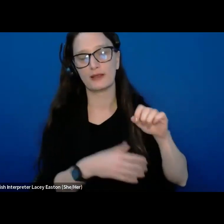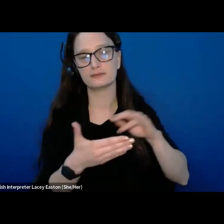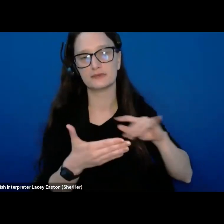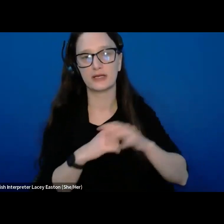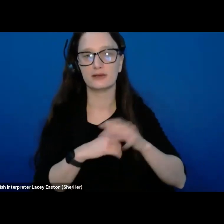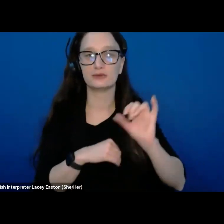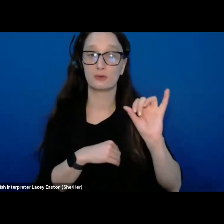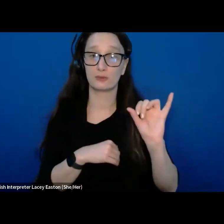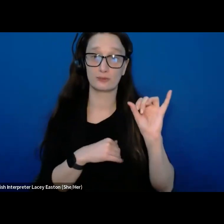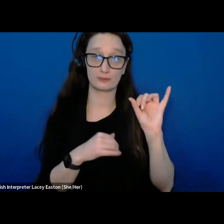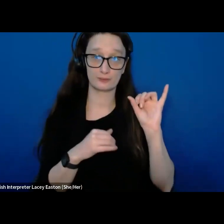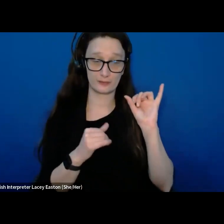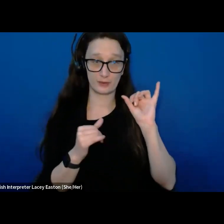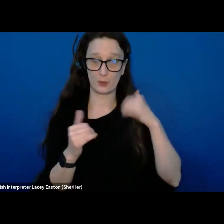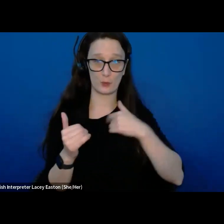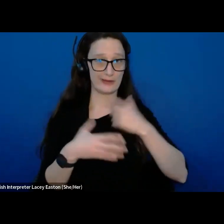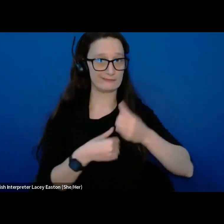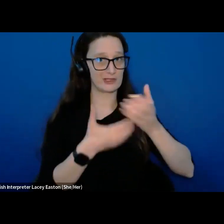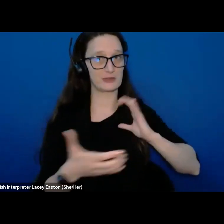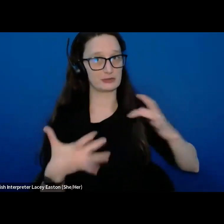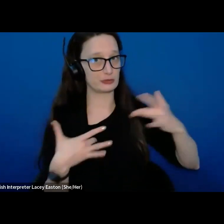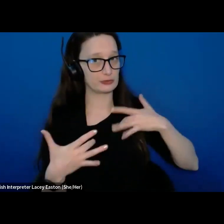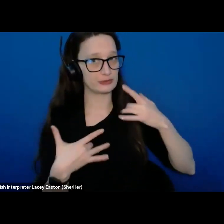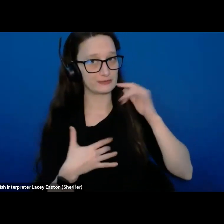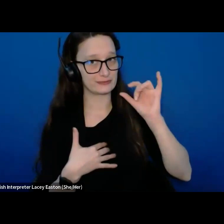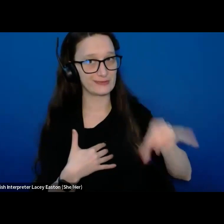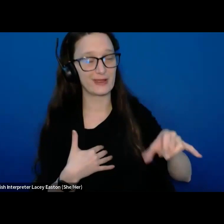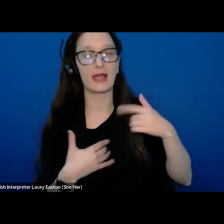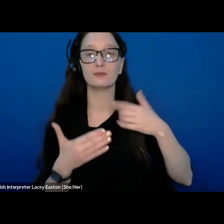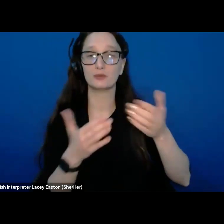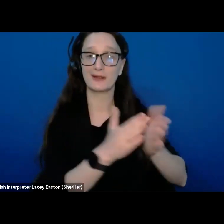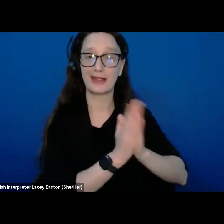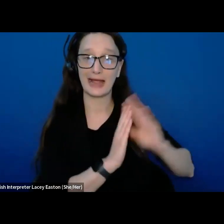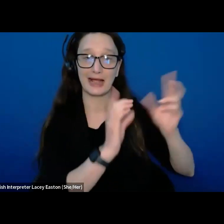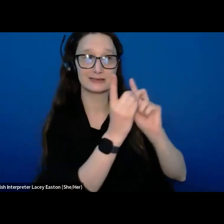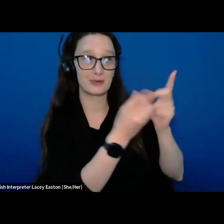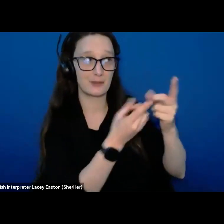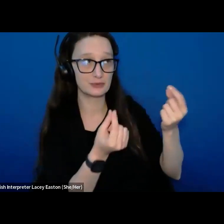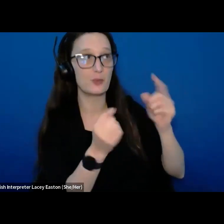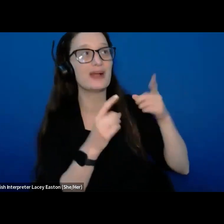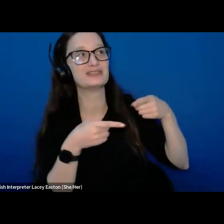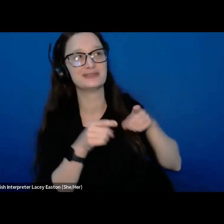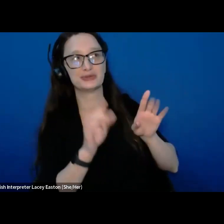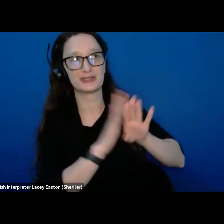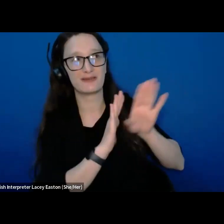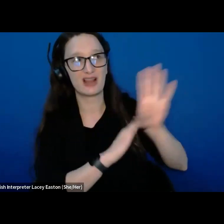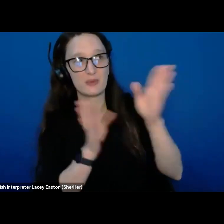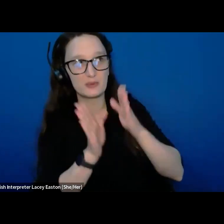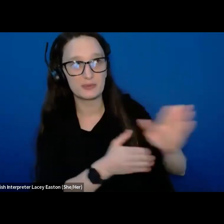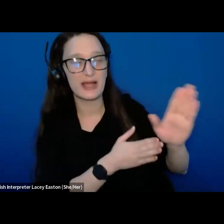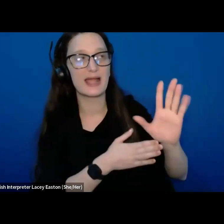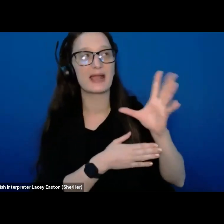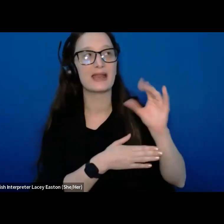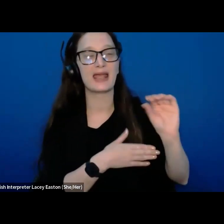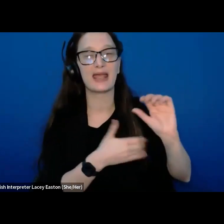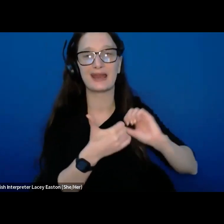we kind of expressed our concerns to be. What we asked of the department is that as they develop their plan and where they see the regional centers or the